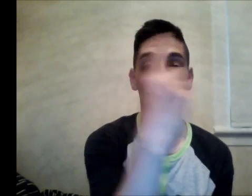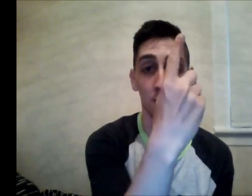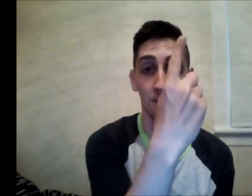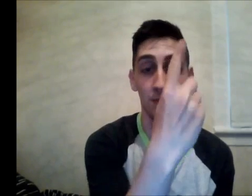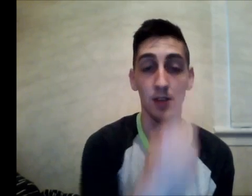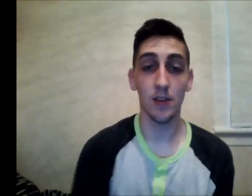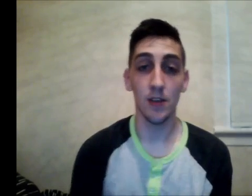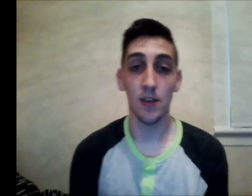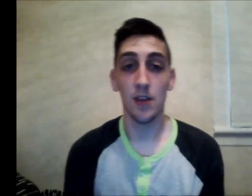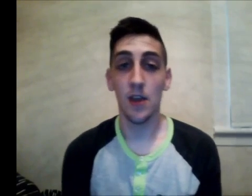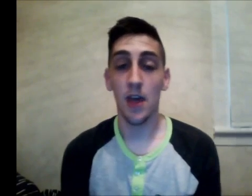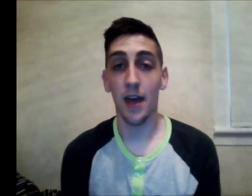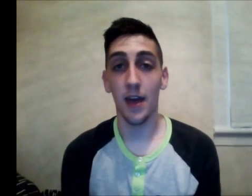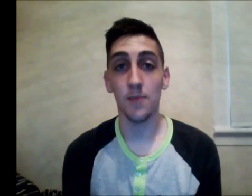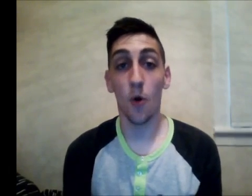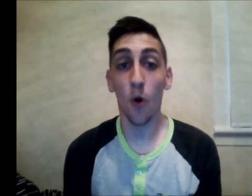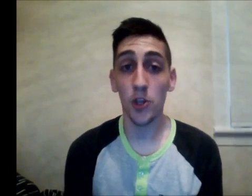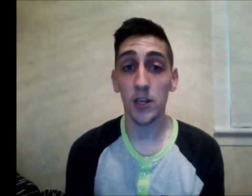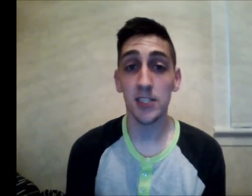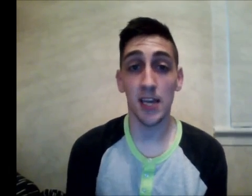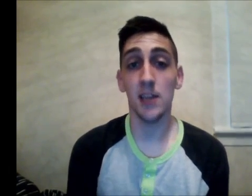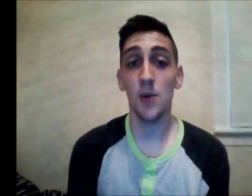1,121. Or you could sign